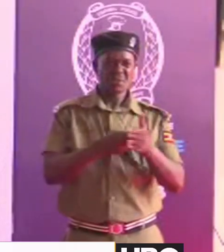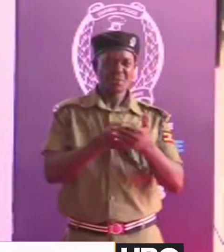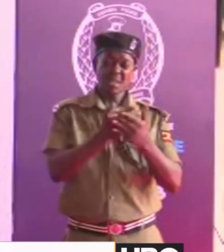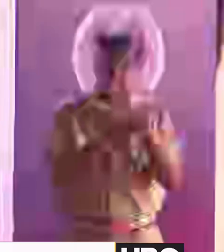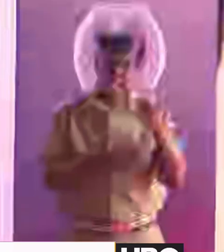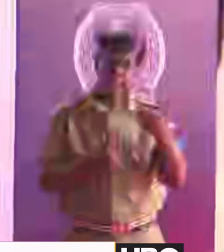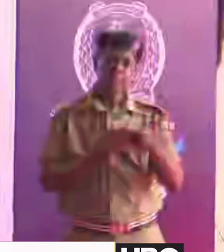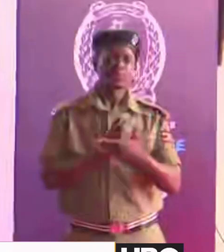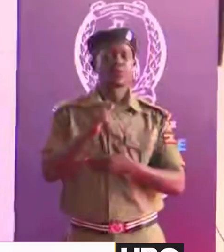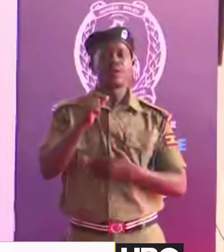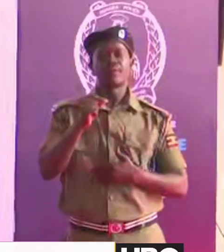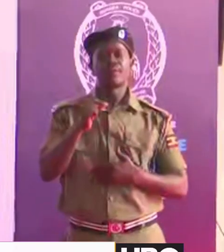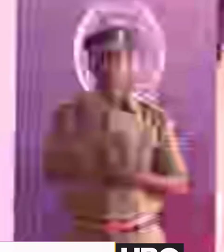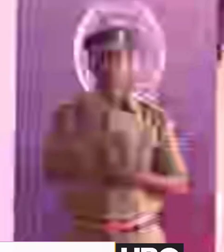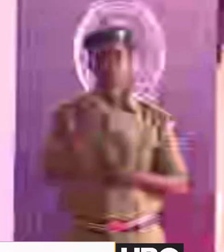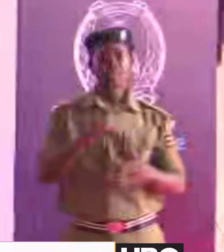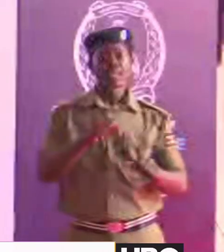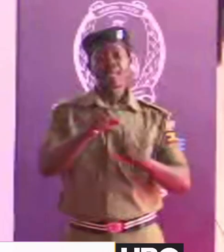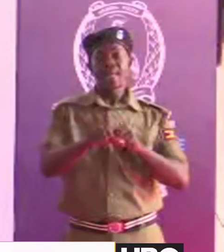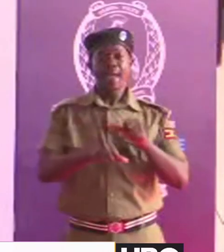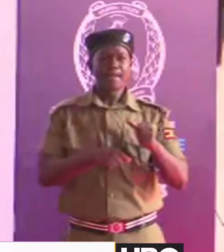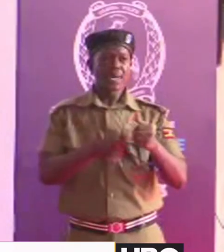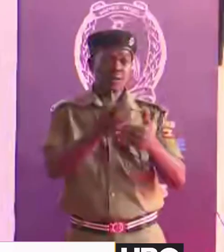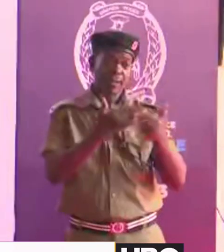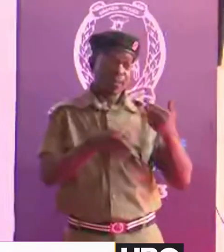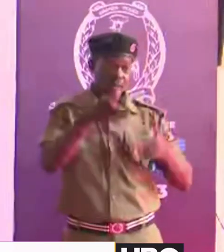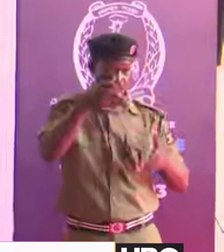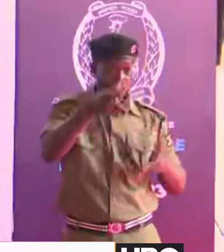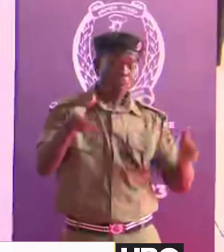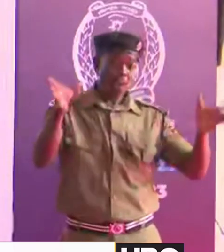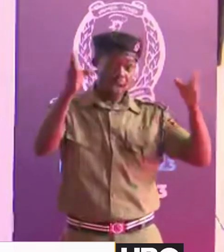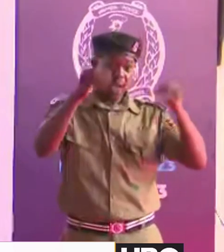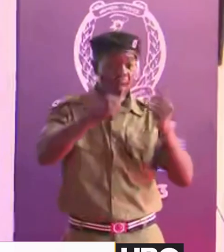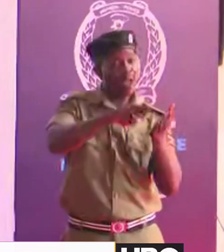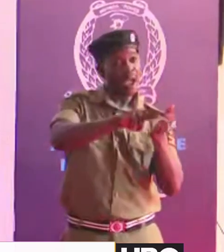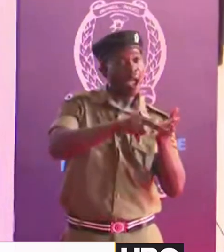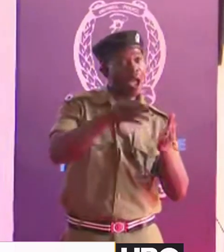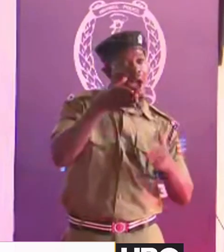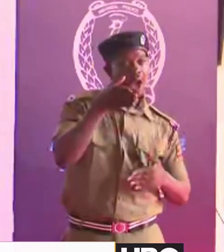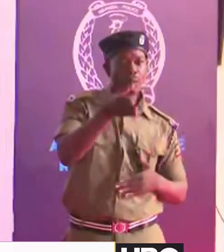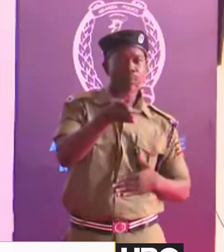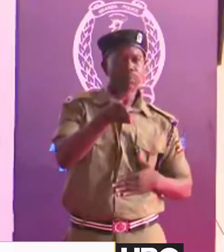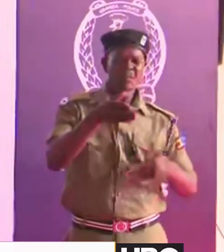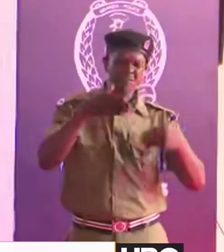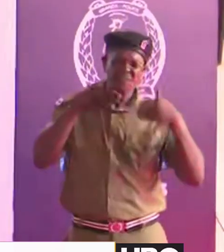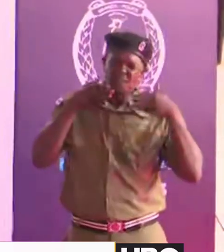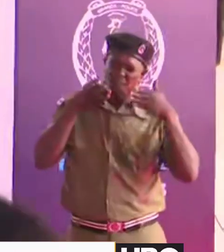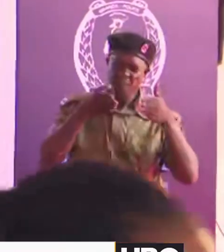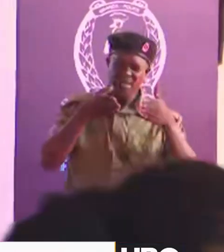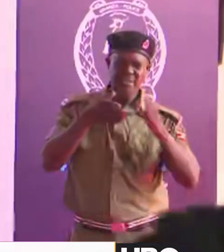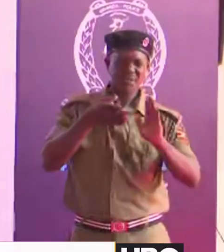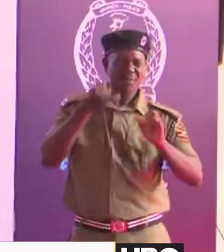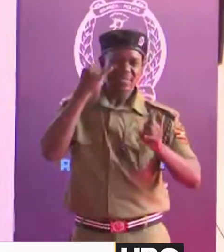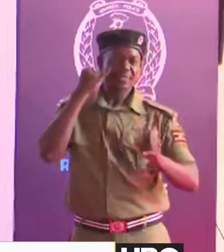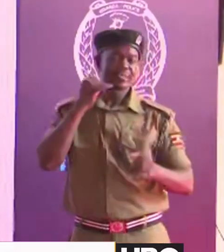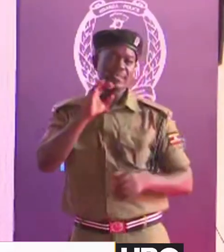report based on the major cases that we look out for. In terms of